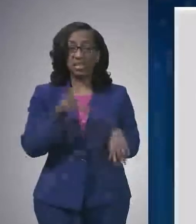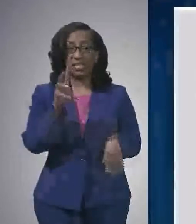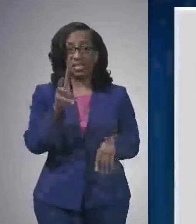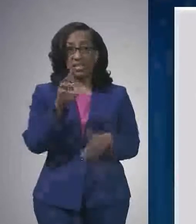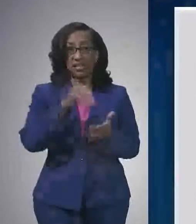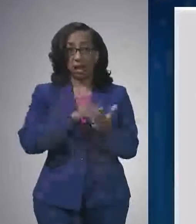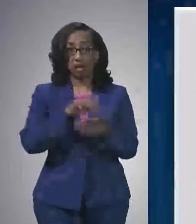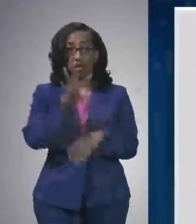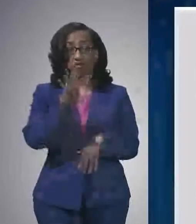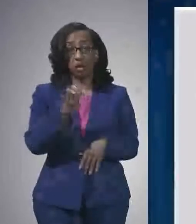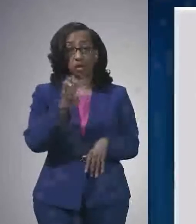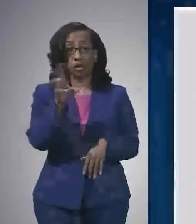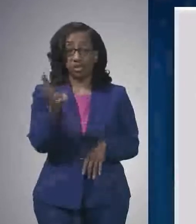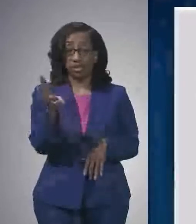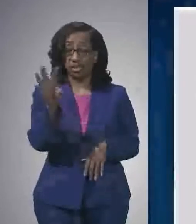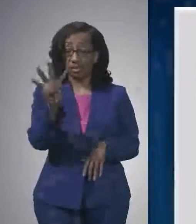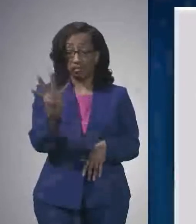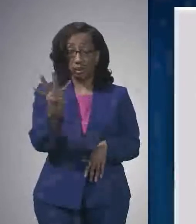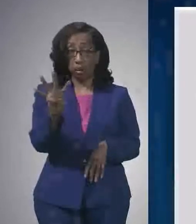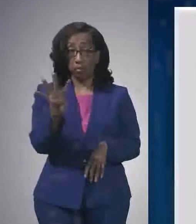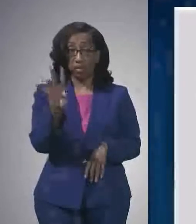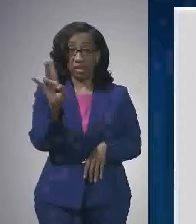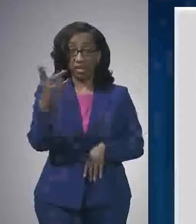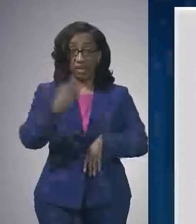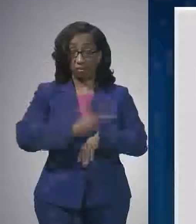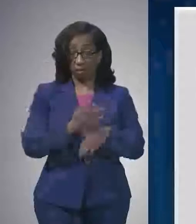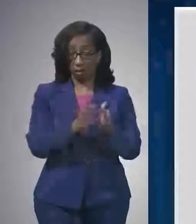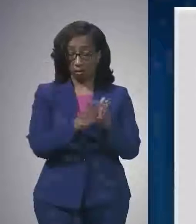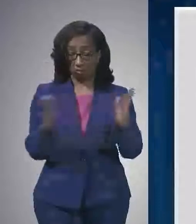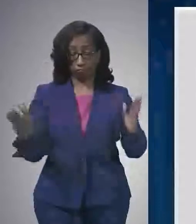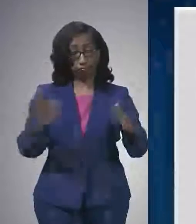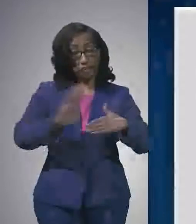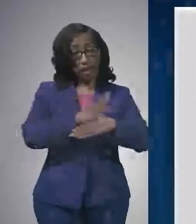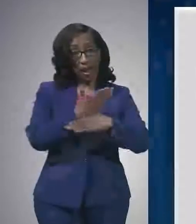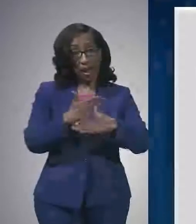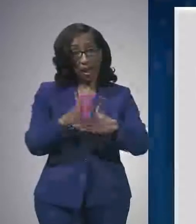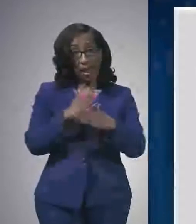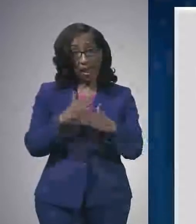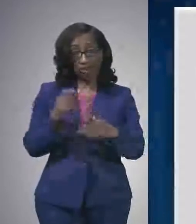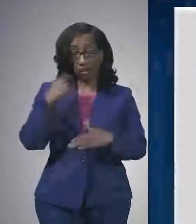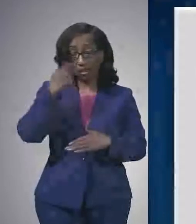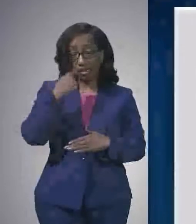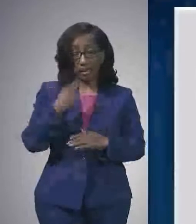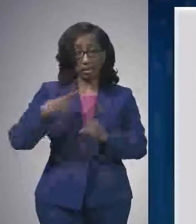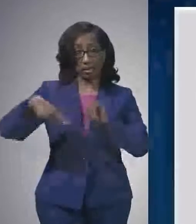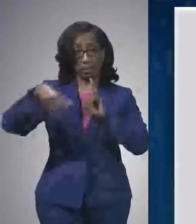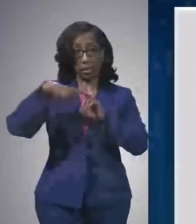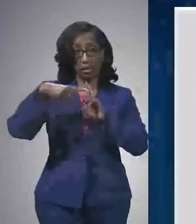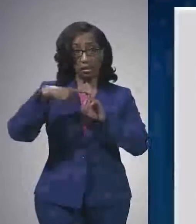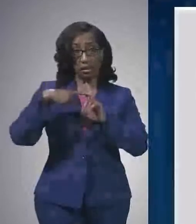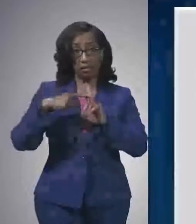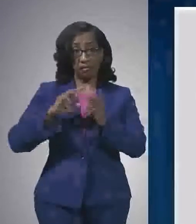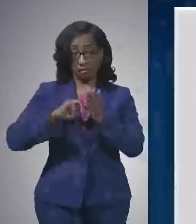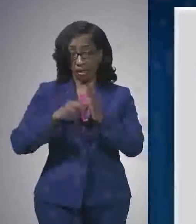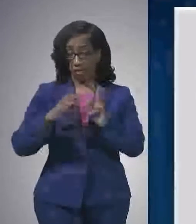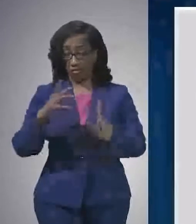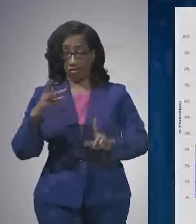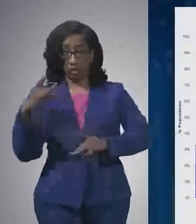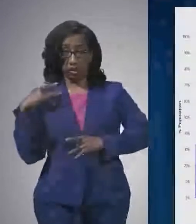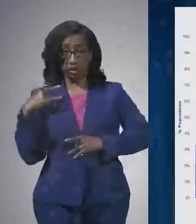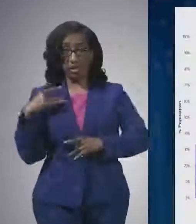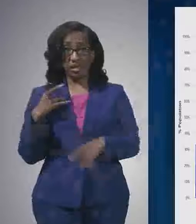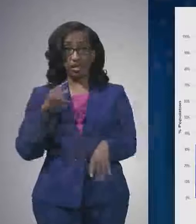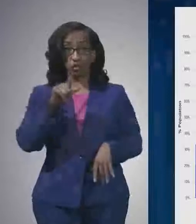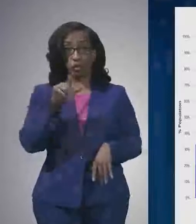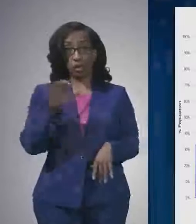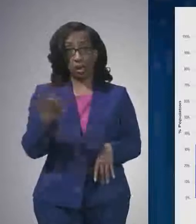6,464. And the 7-day average test positivity rate is 20.9%.